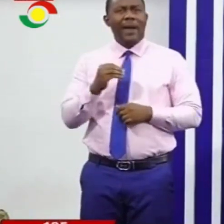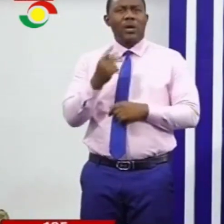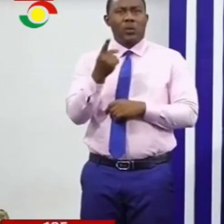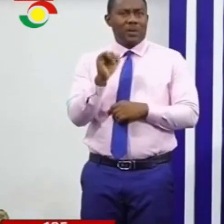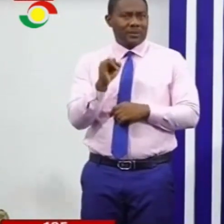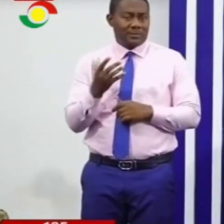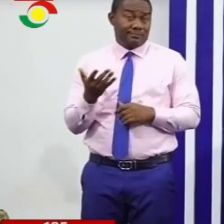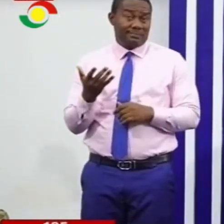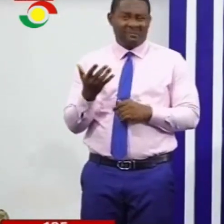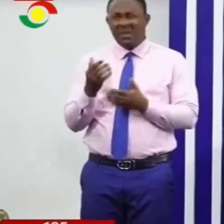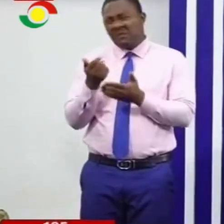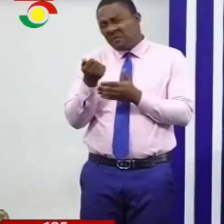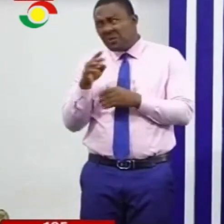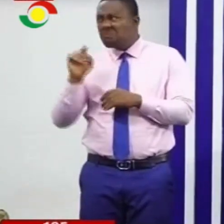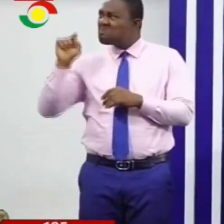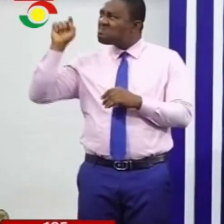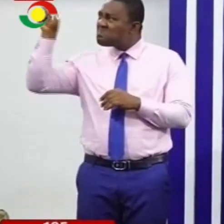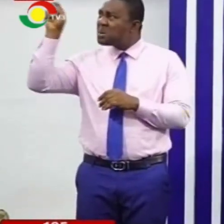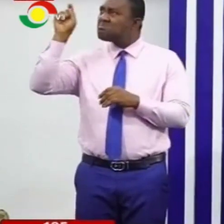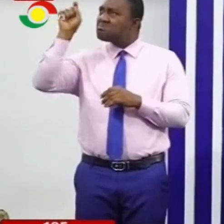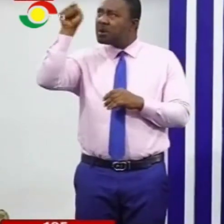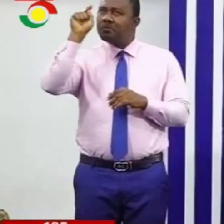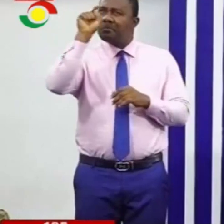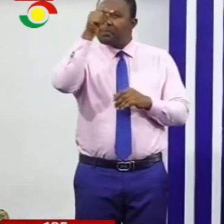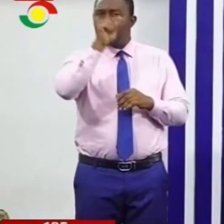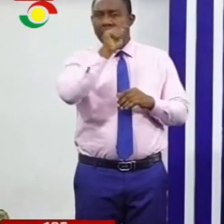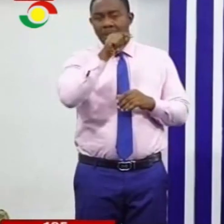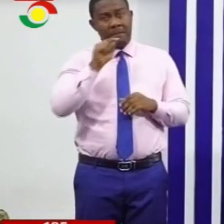with isolated cases across the country.